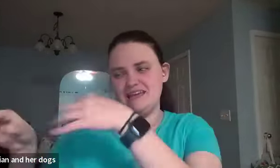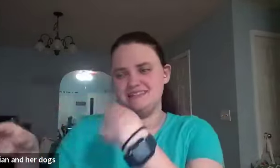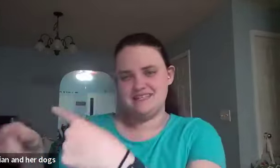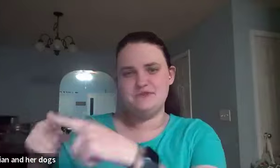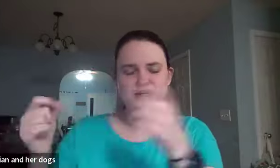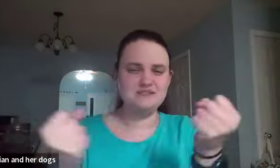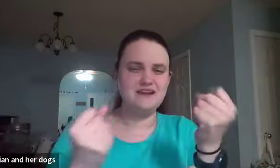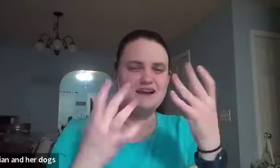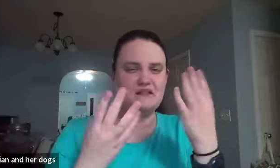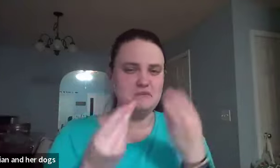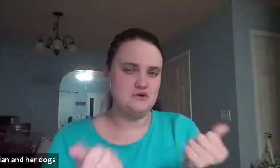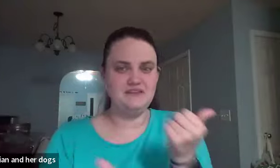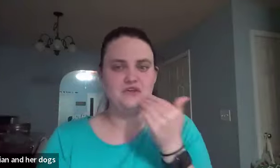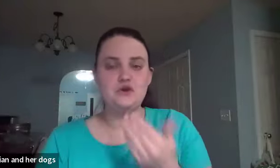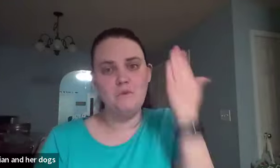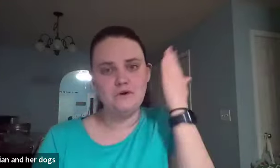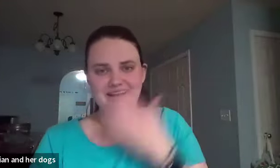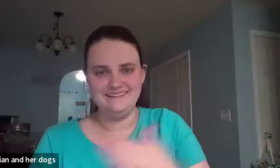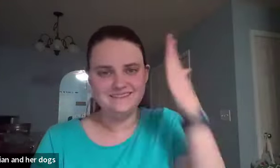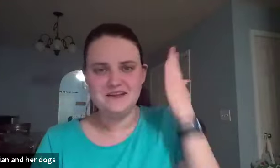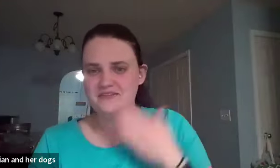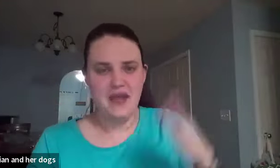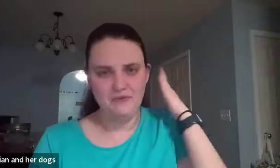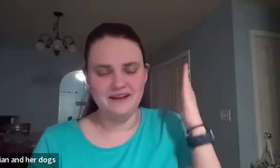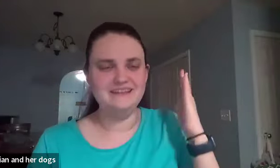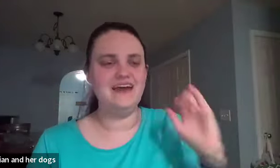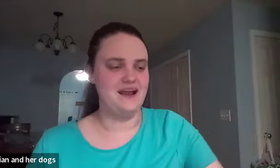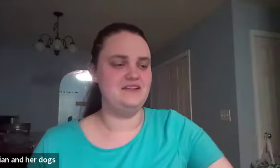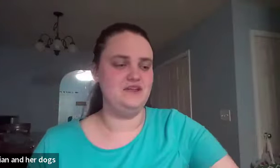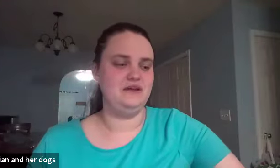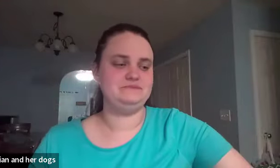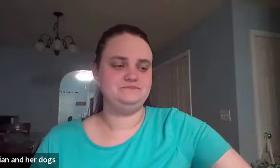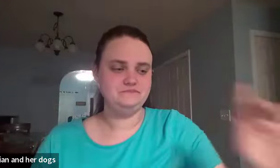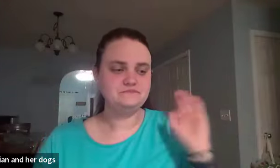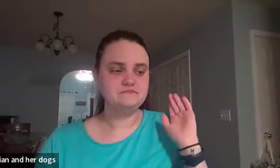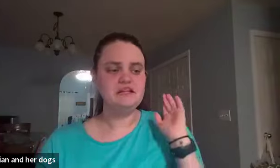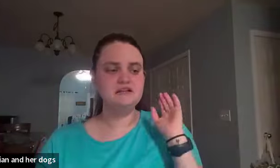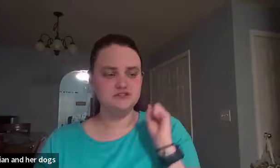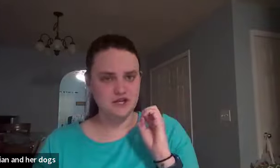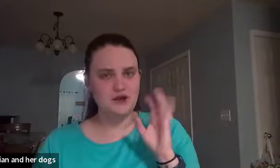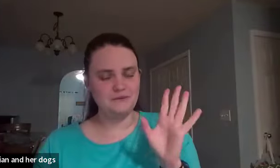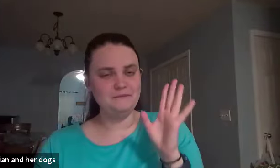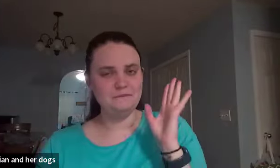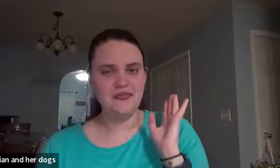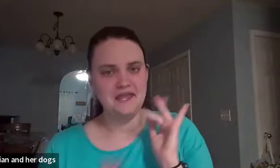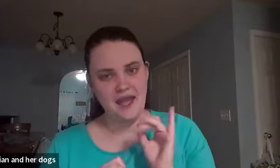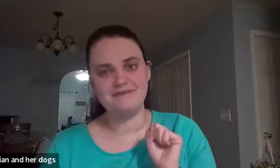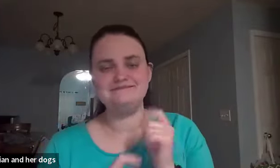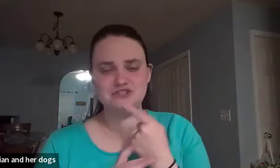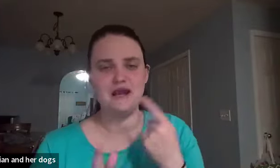say it's this, but then you'll sign the like more like the good morning, that one, that kind of thing. So yeah, I'm trying